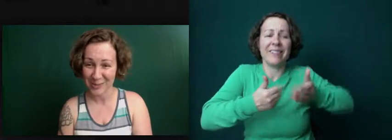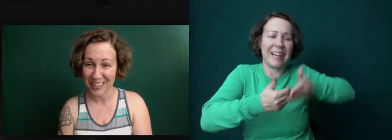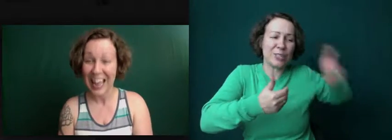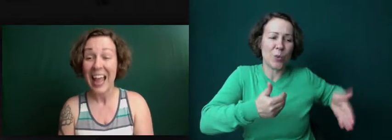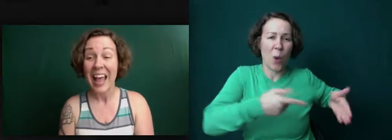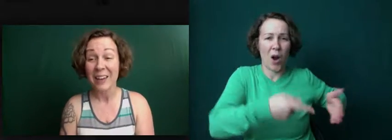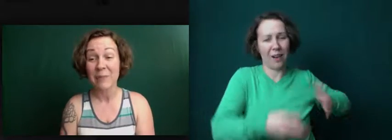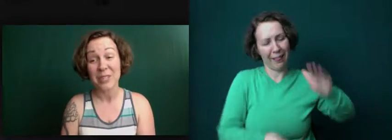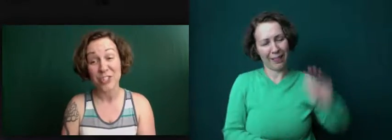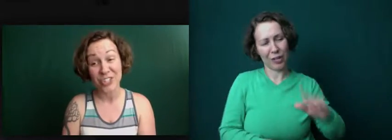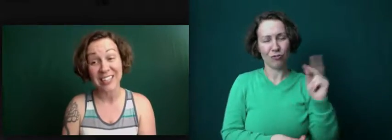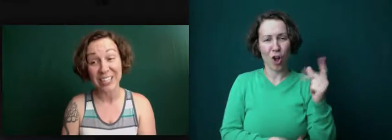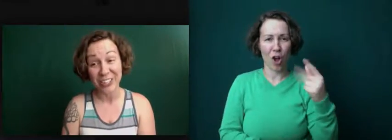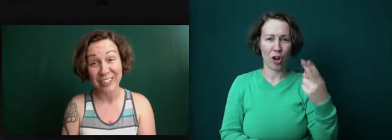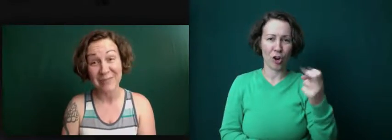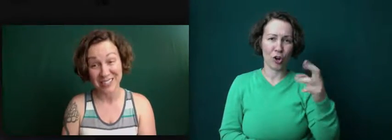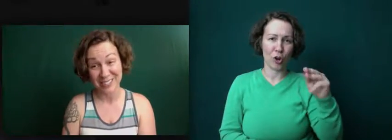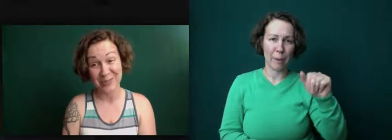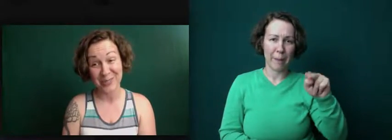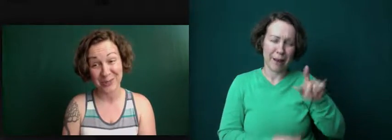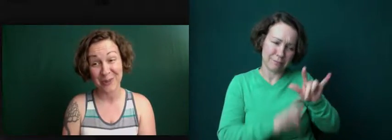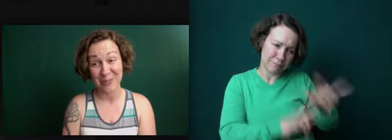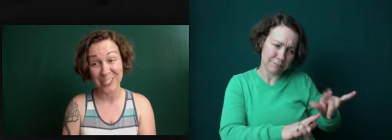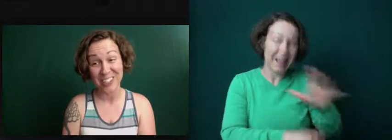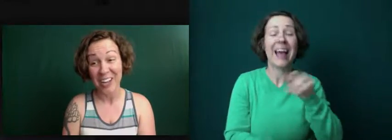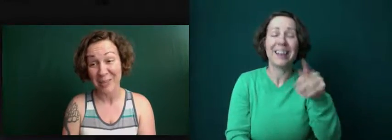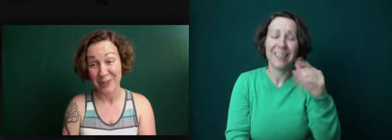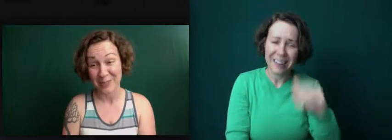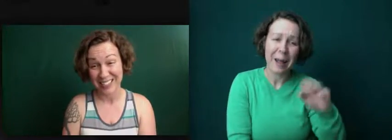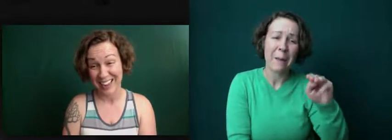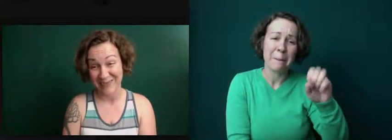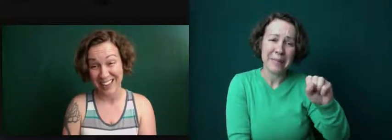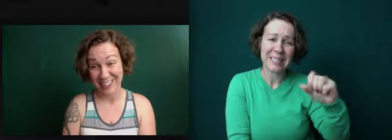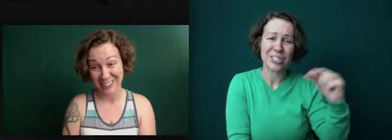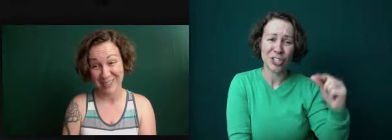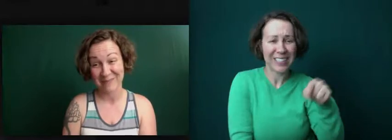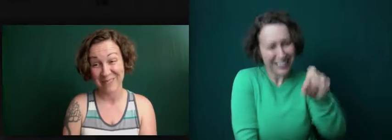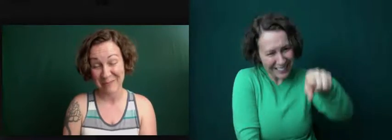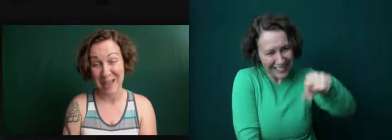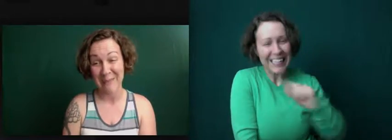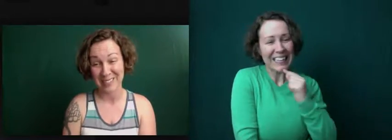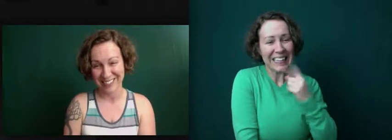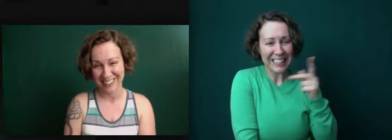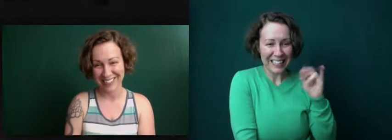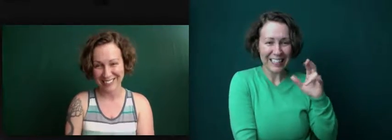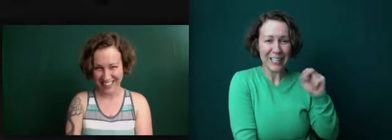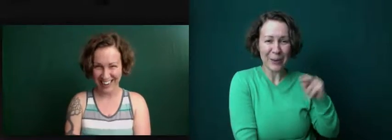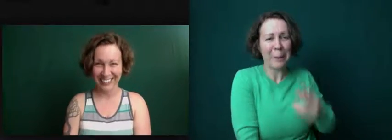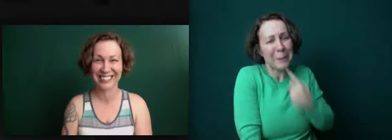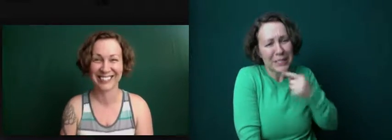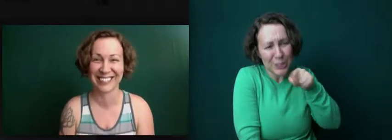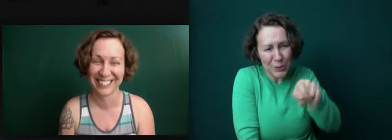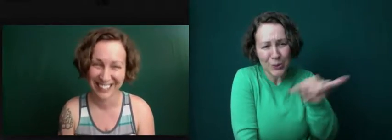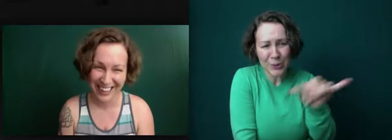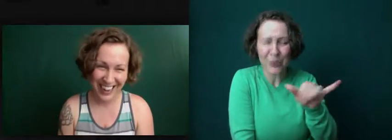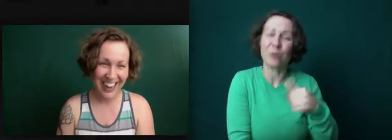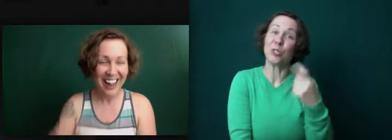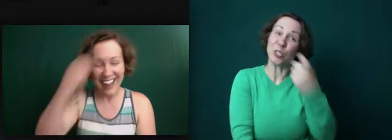just so sweet. And Miss G, Kieran misses you too. We were just talking about you today, actually. He'll be happy to hear that you said hi.